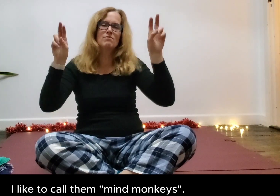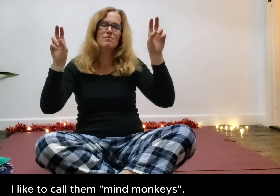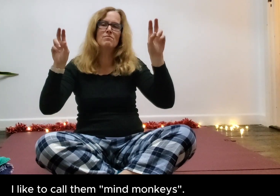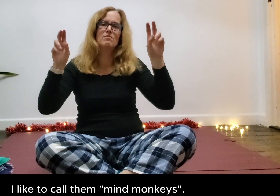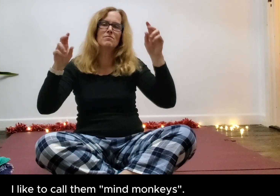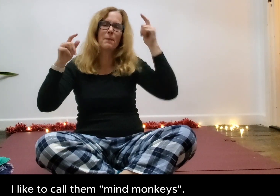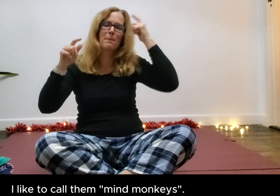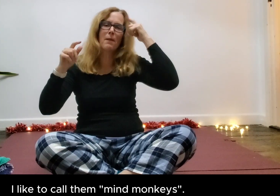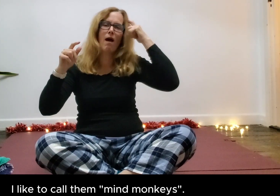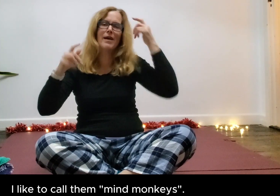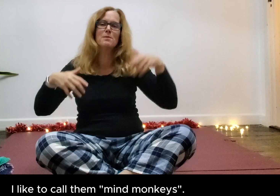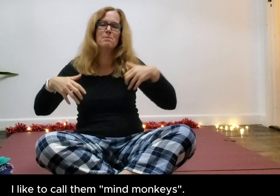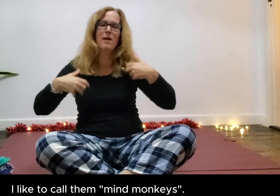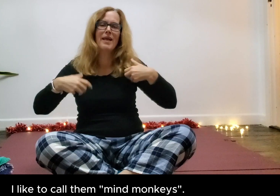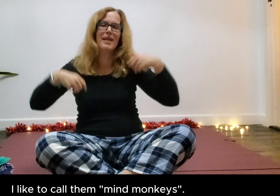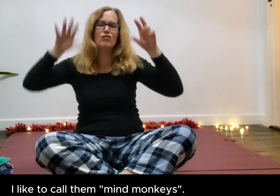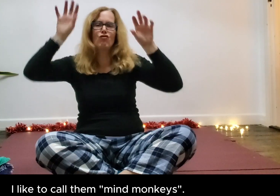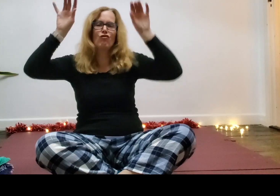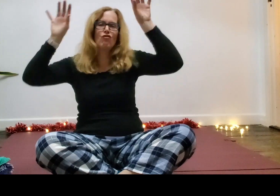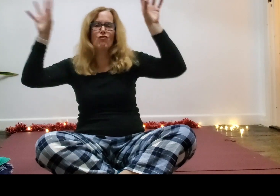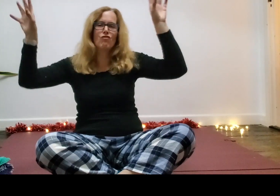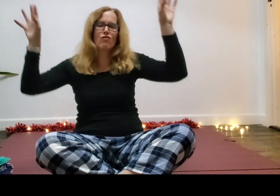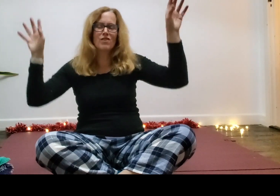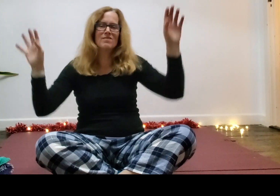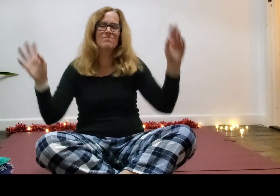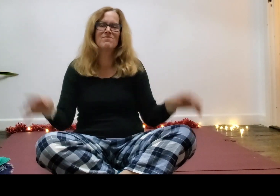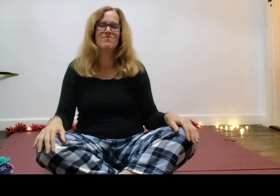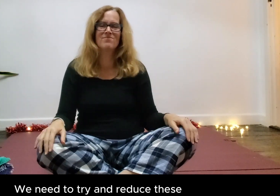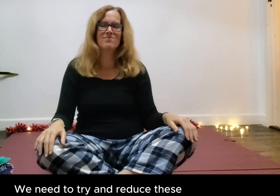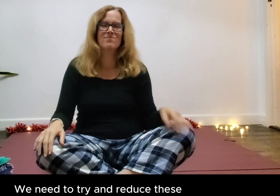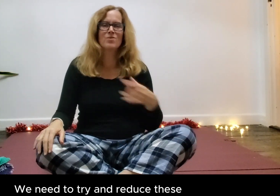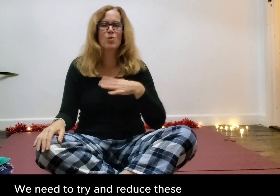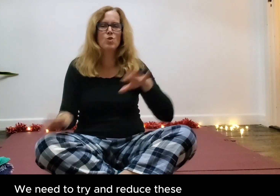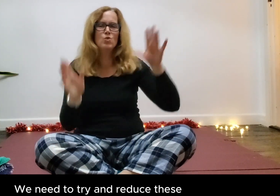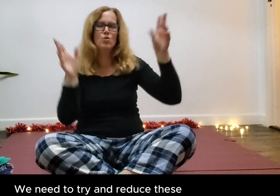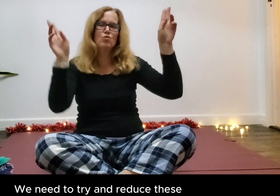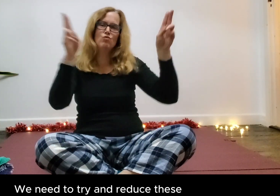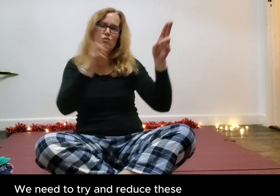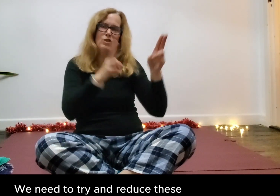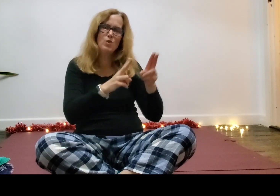like to call them mind monkeys. We need to try and reduce these